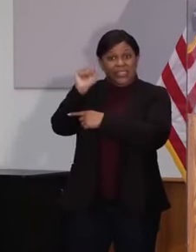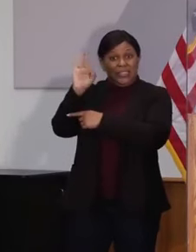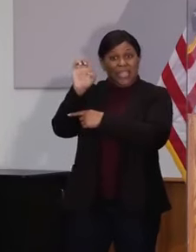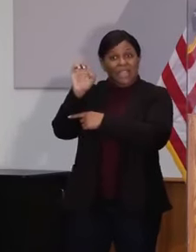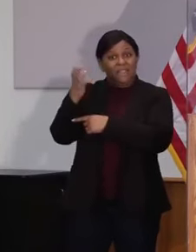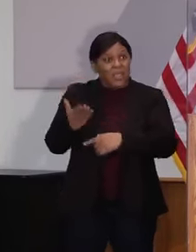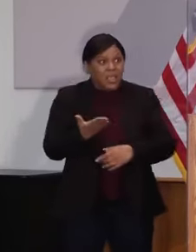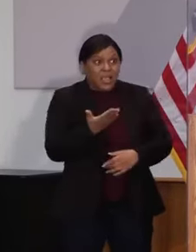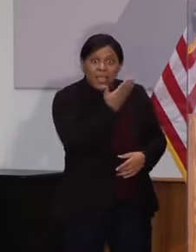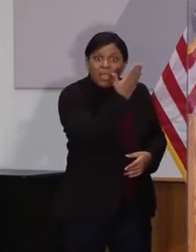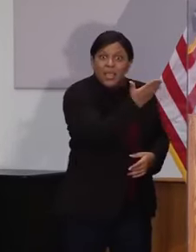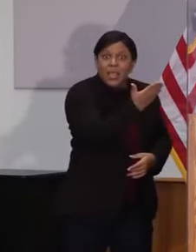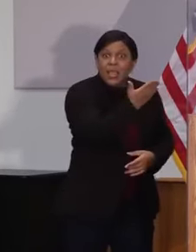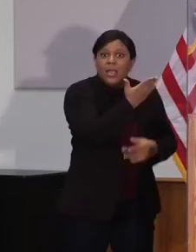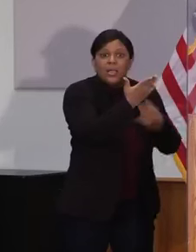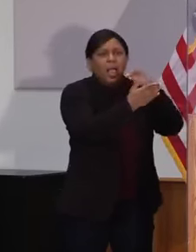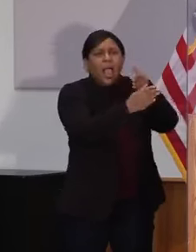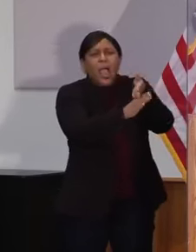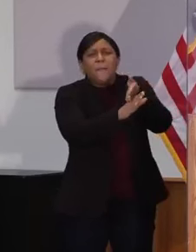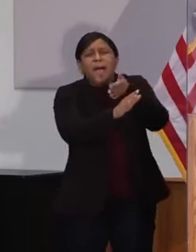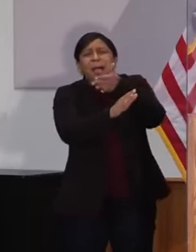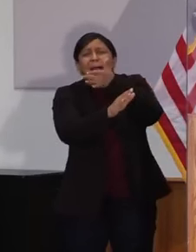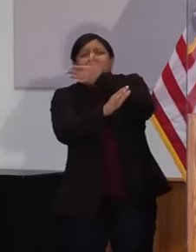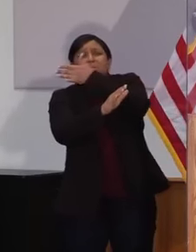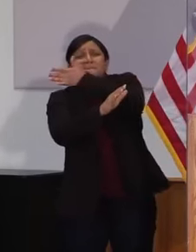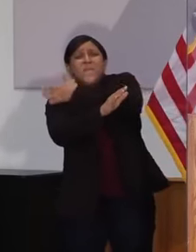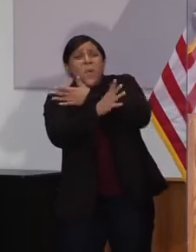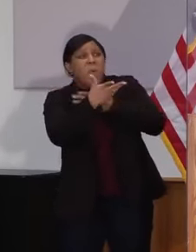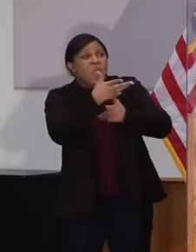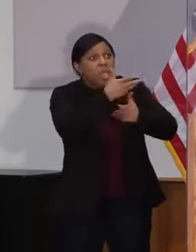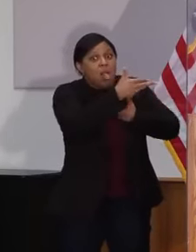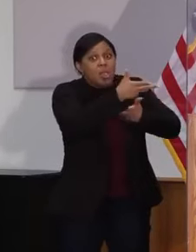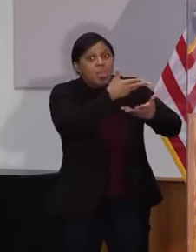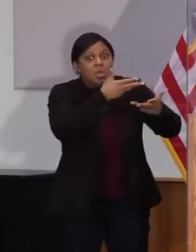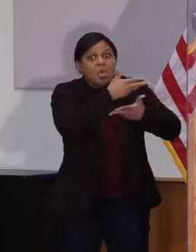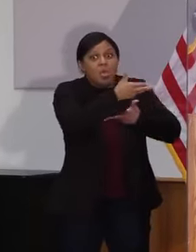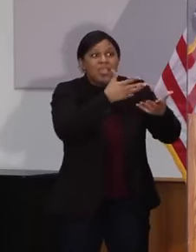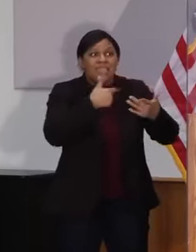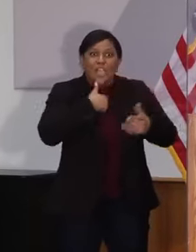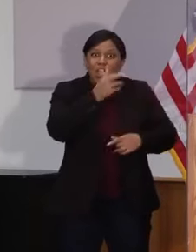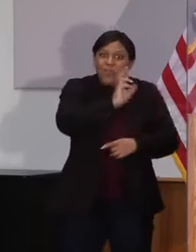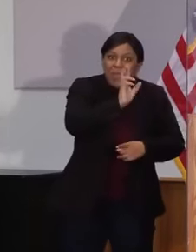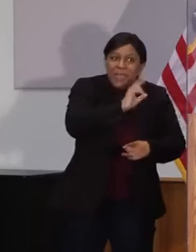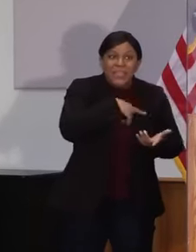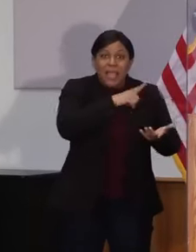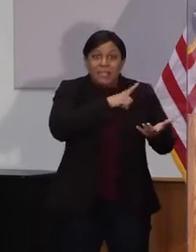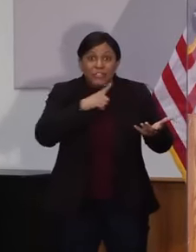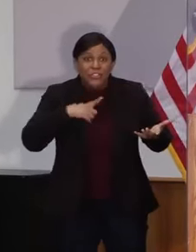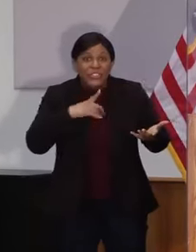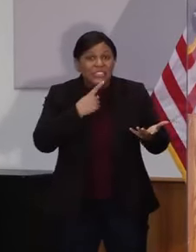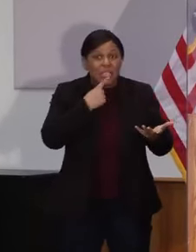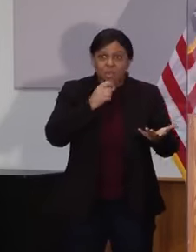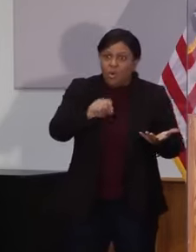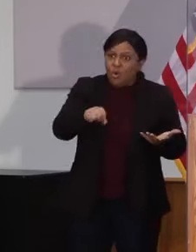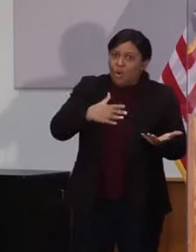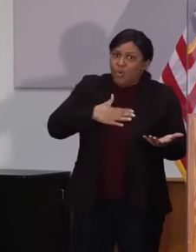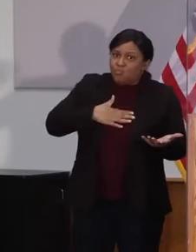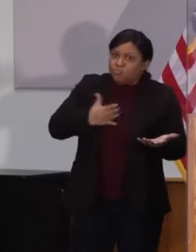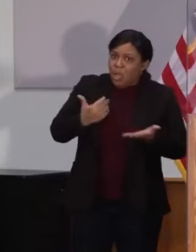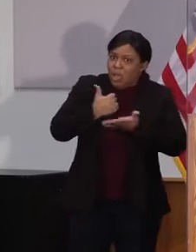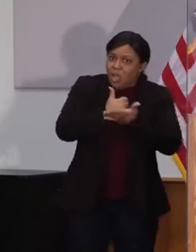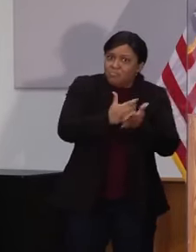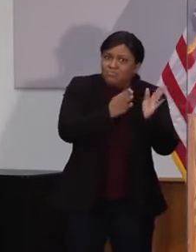spectrum, and I even got requests from Republican legislators to fund the preparation